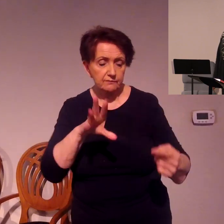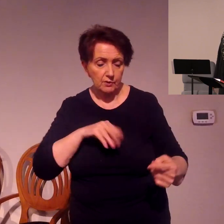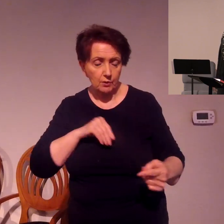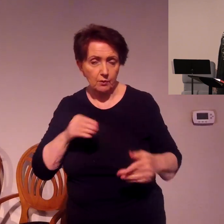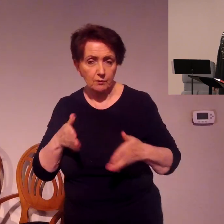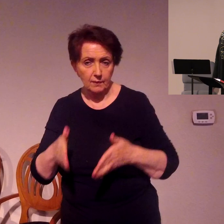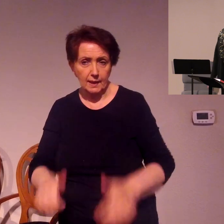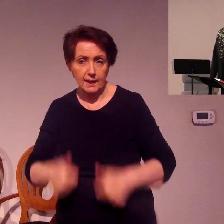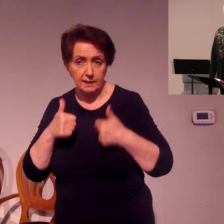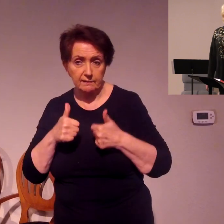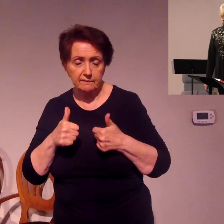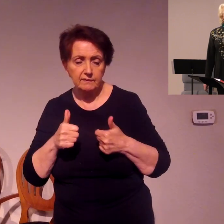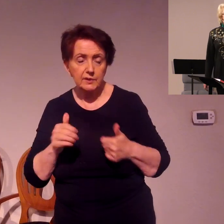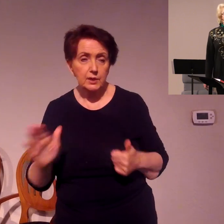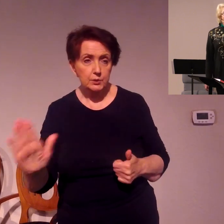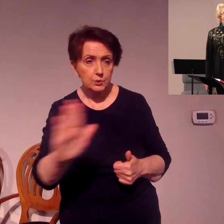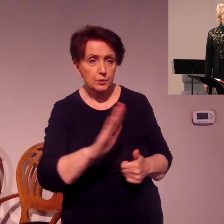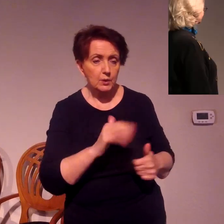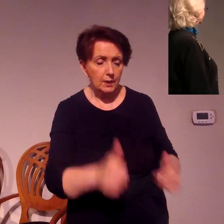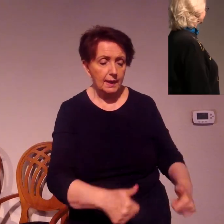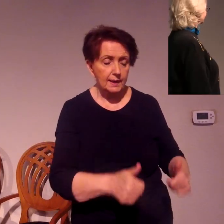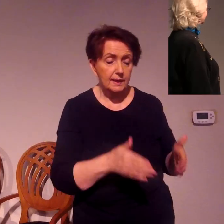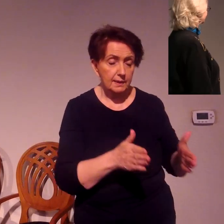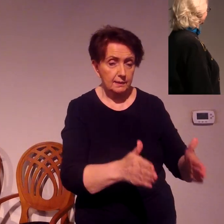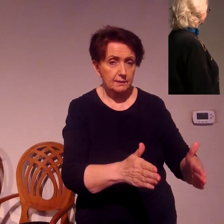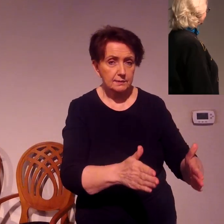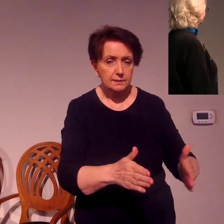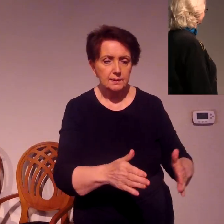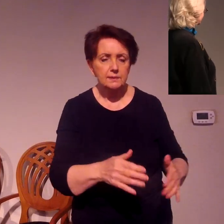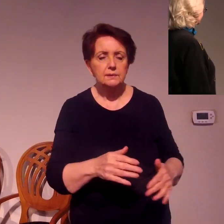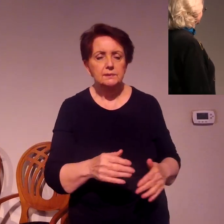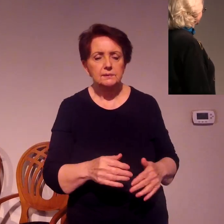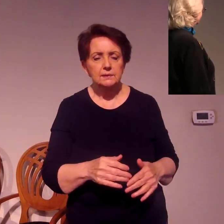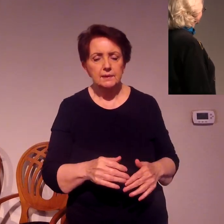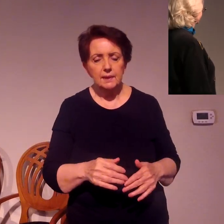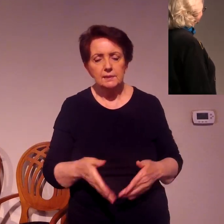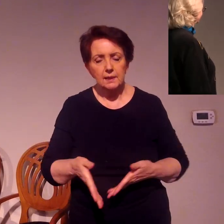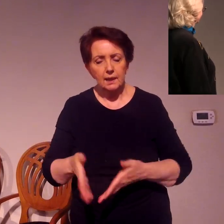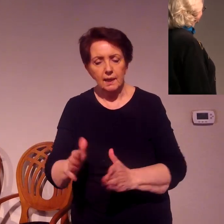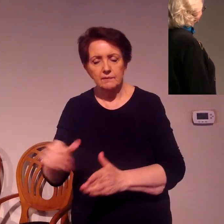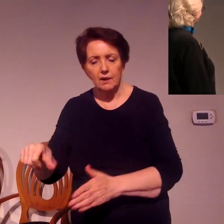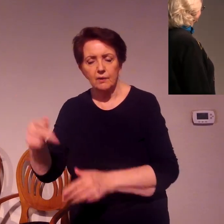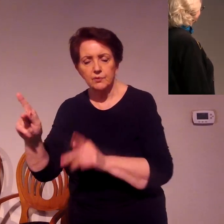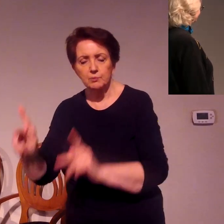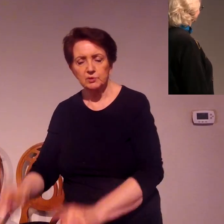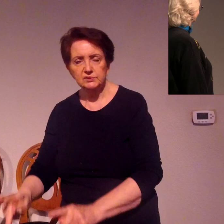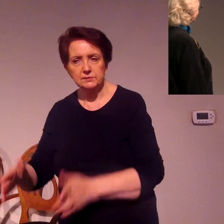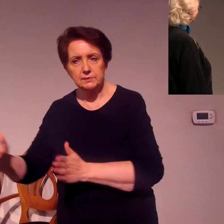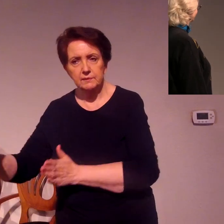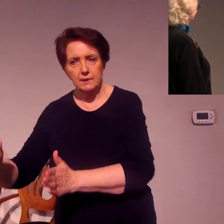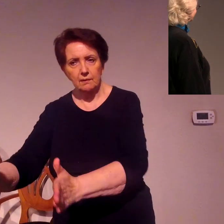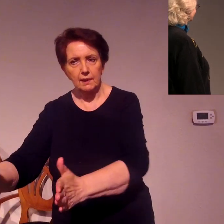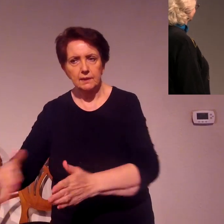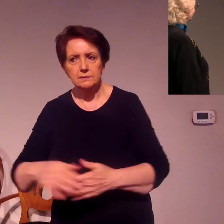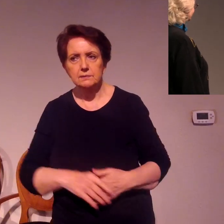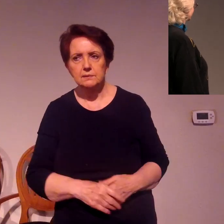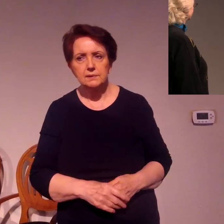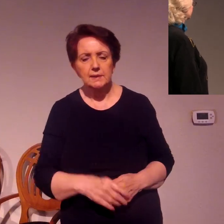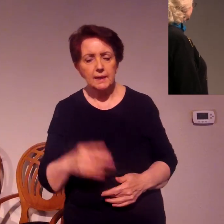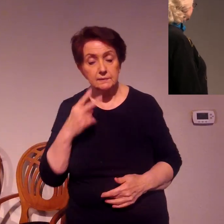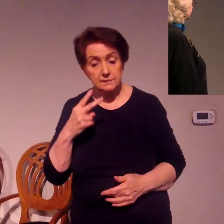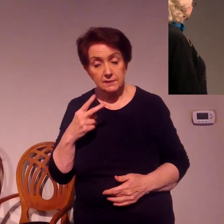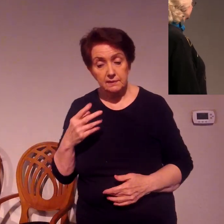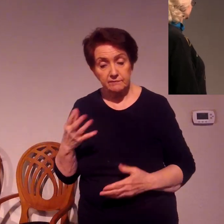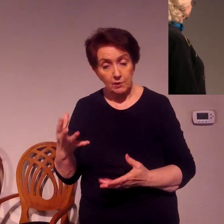lane, and to stay out of the other person's lane, and to let them, and to see when they want